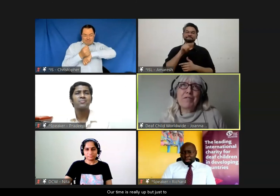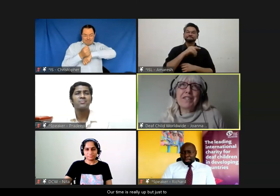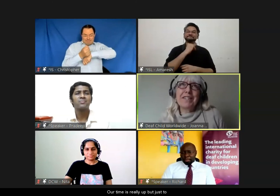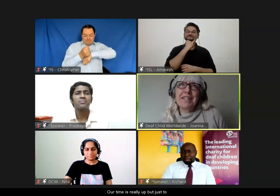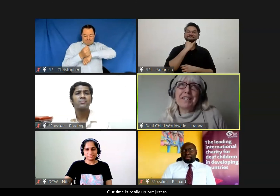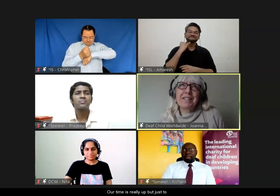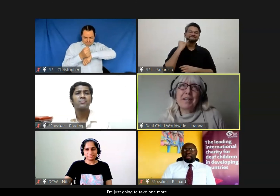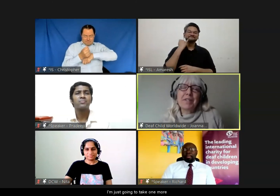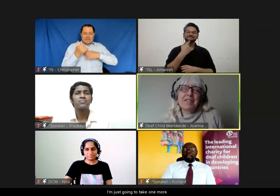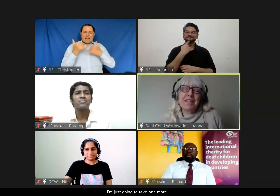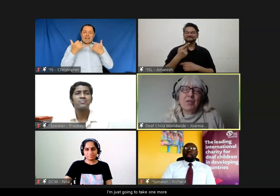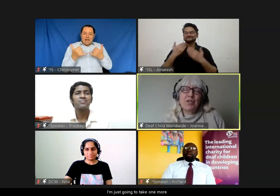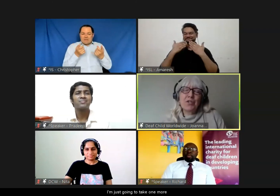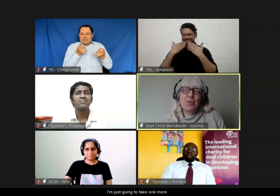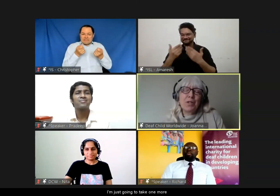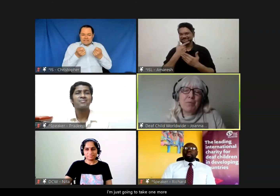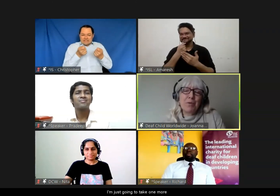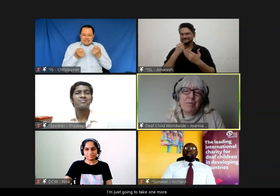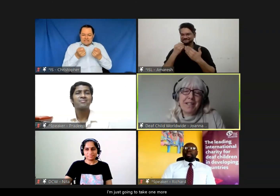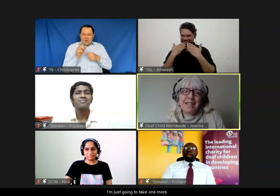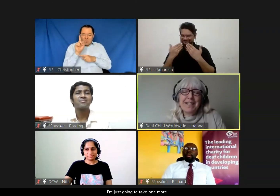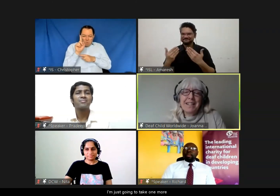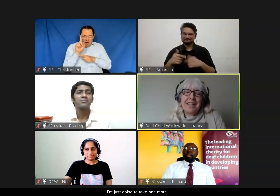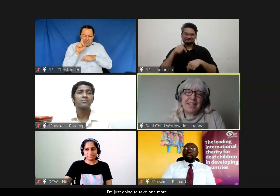our facilitators, I'm going to take just one